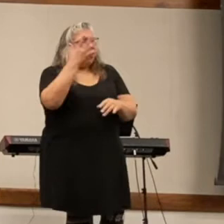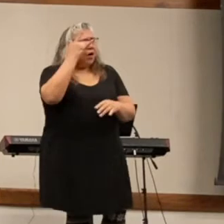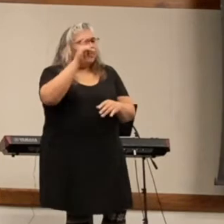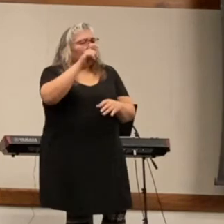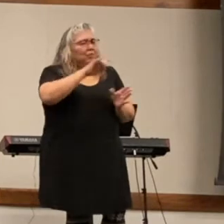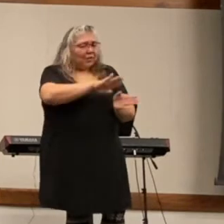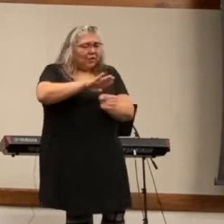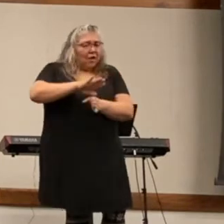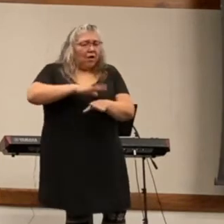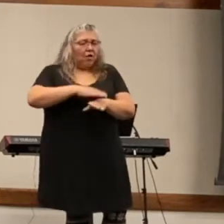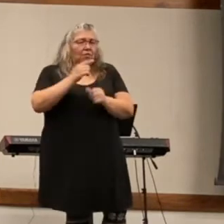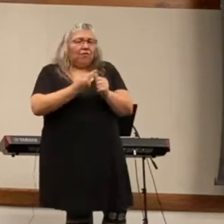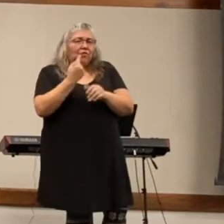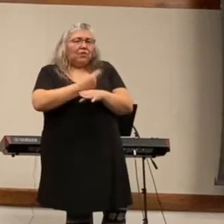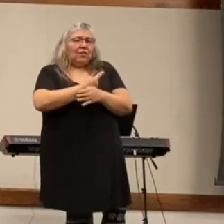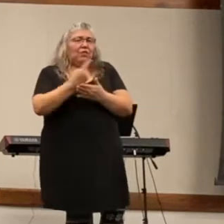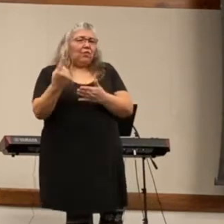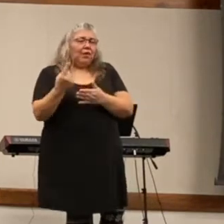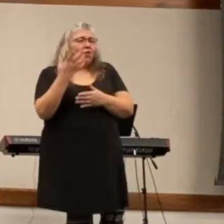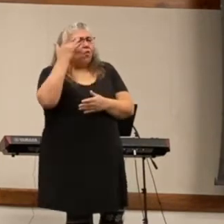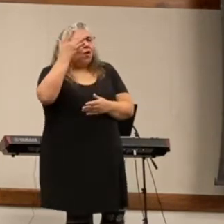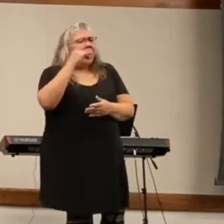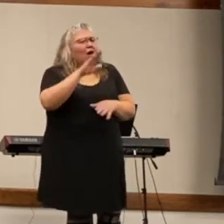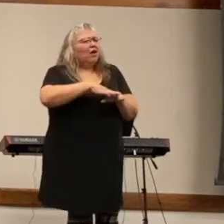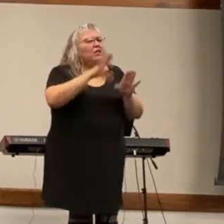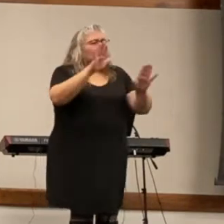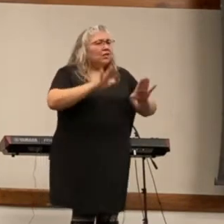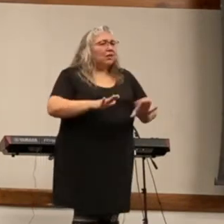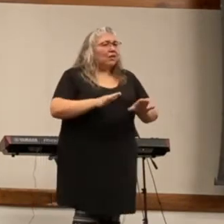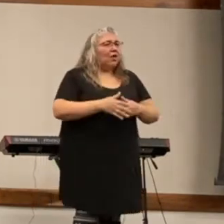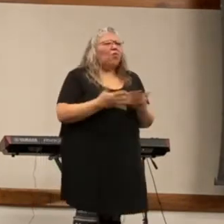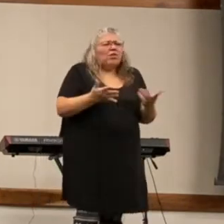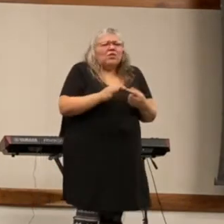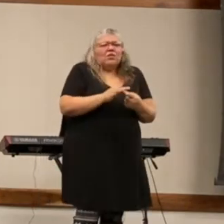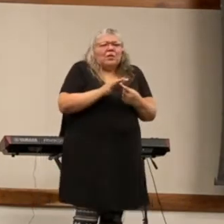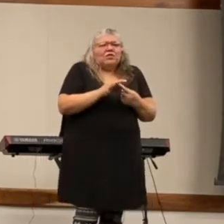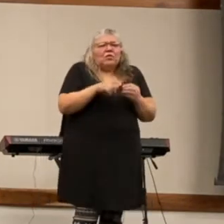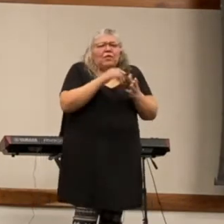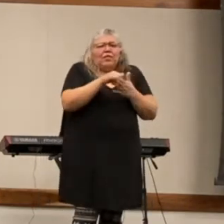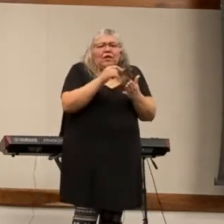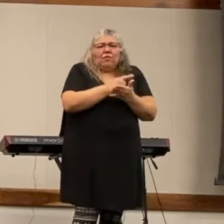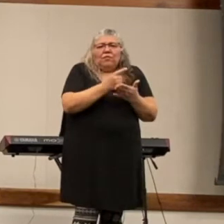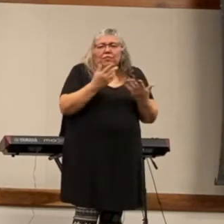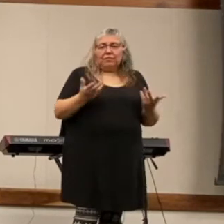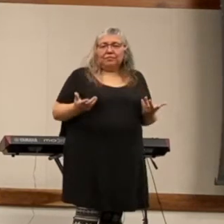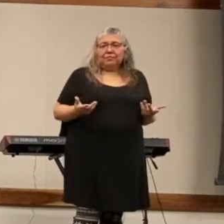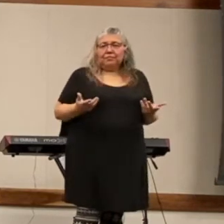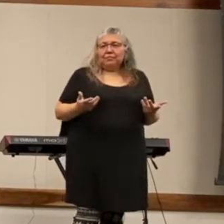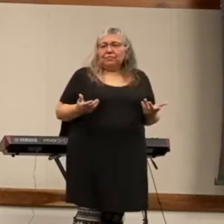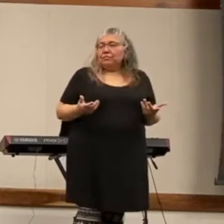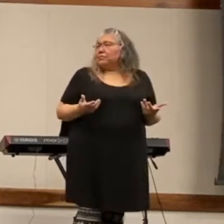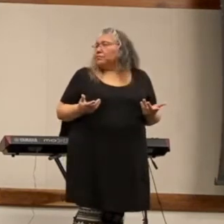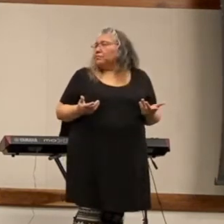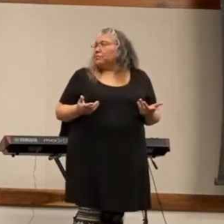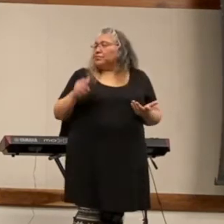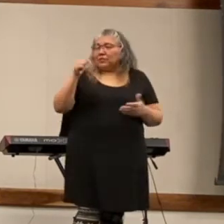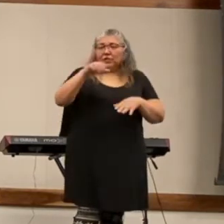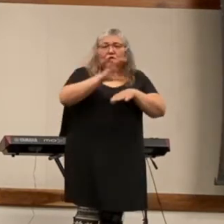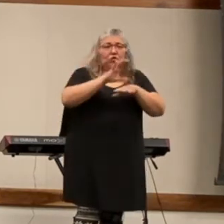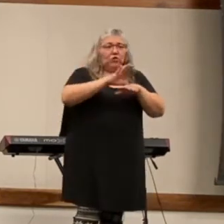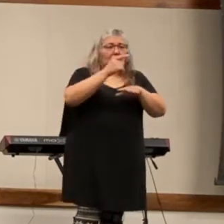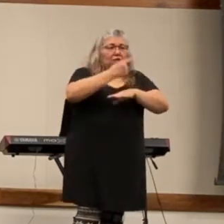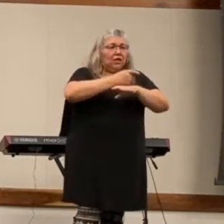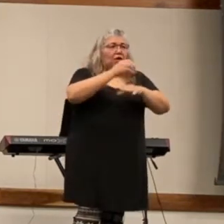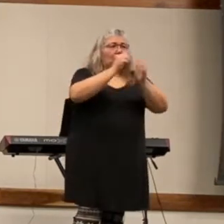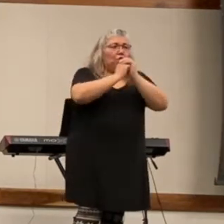we set it aside on the first day of the week? Why on Sunday? What's so special about it? It's the church's day of